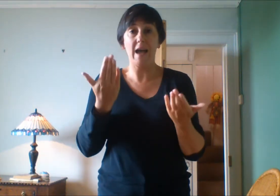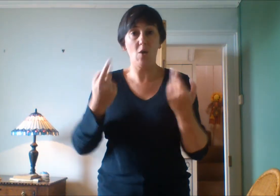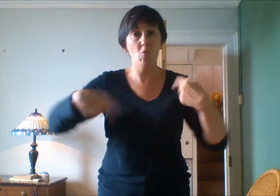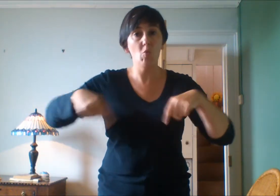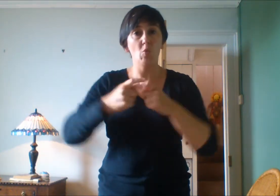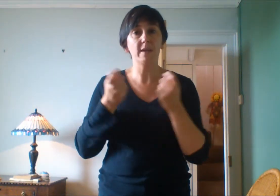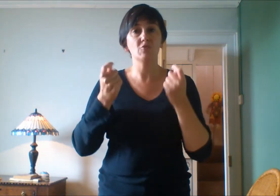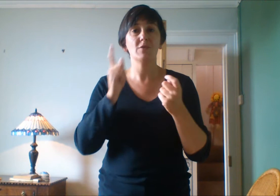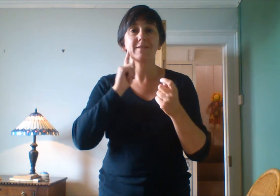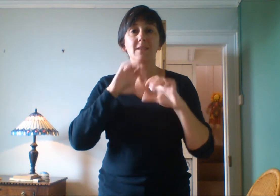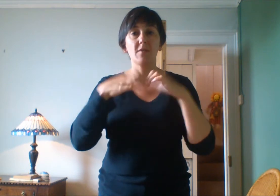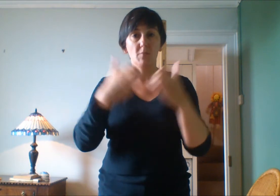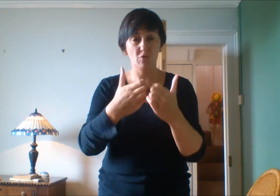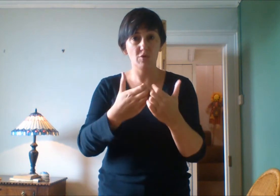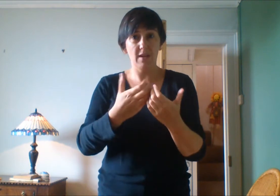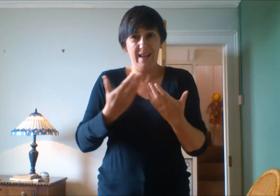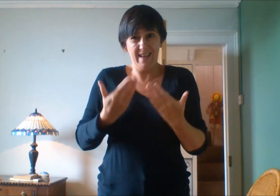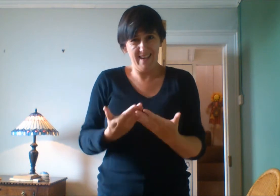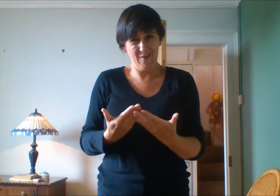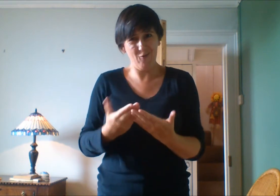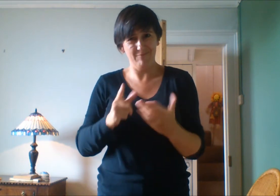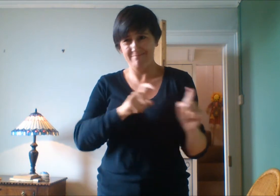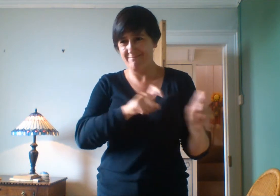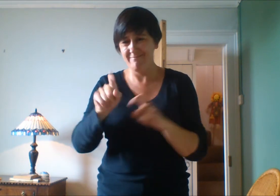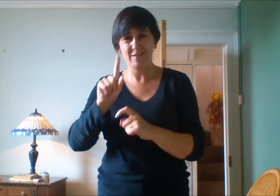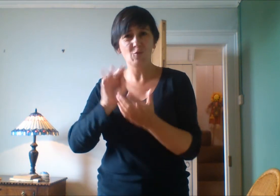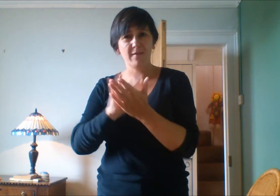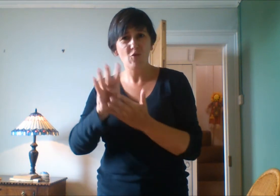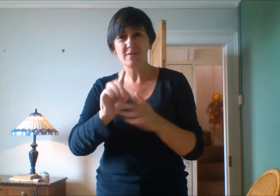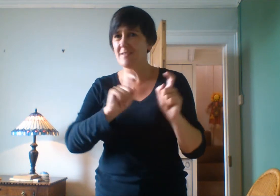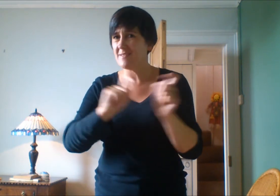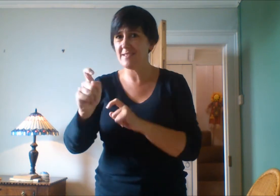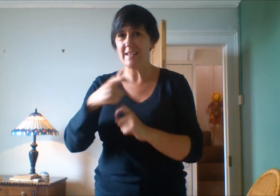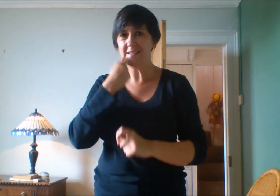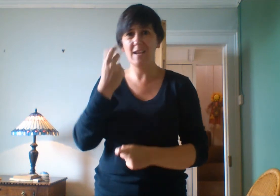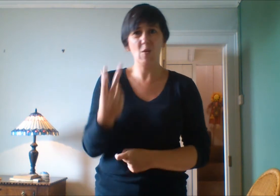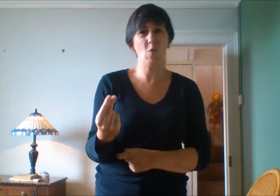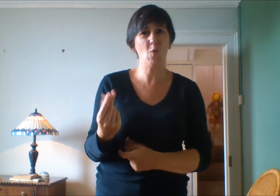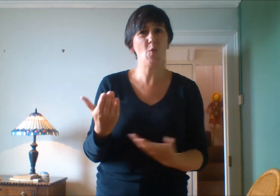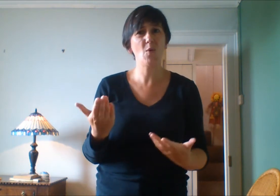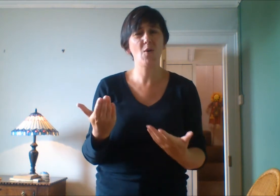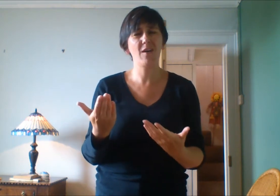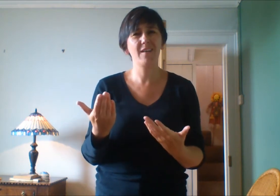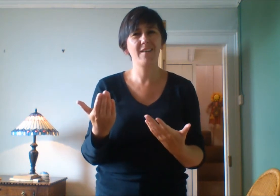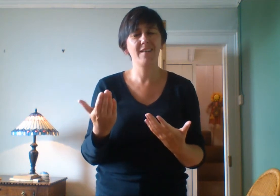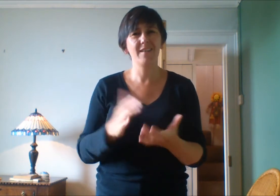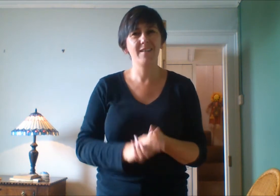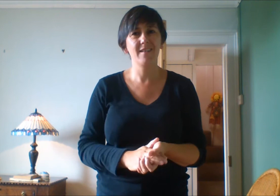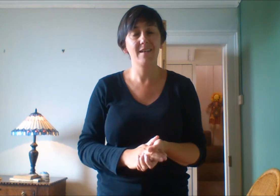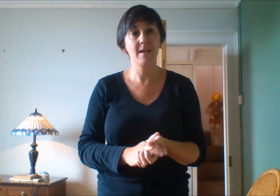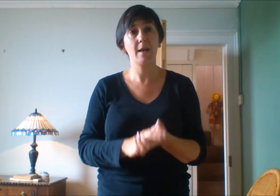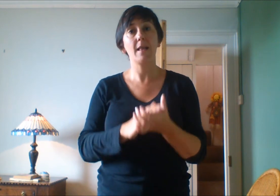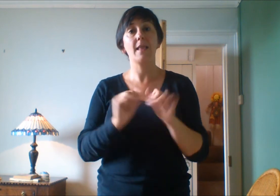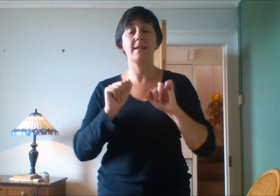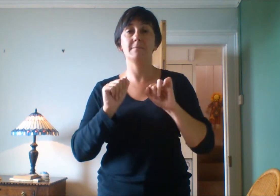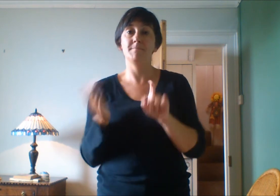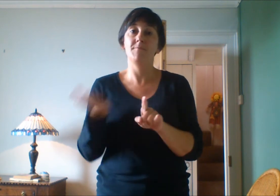the deaf community. And yet here we are, 2014, and we're still saying no, that we're not. I mean, because part of the argument back in January when